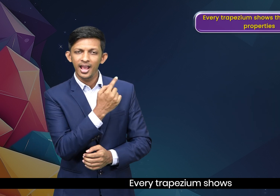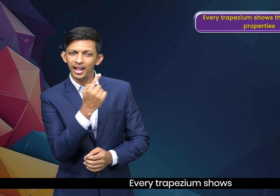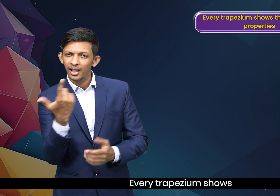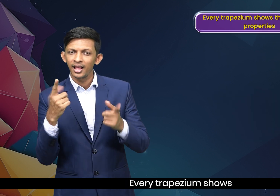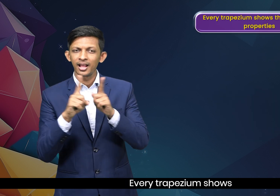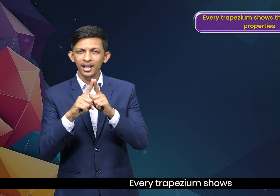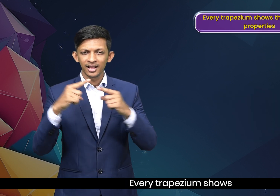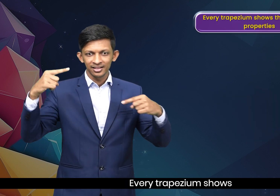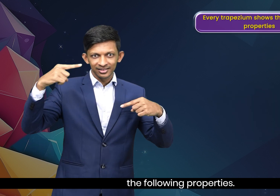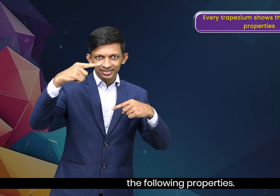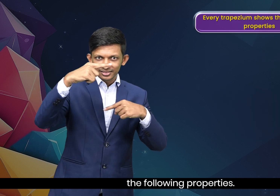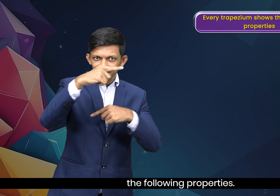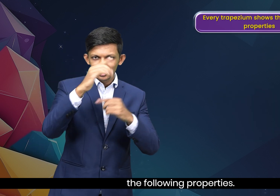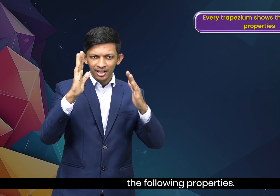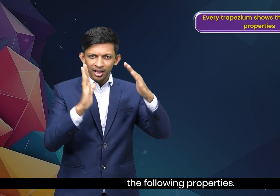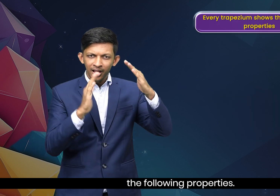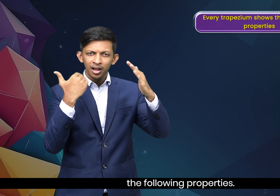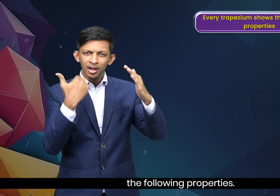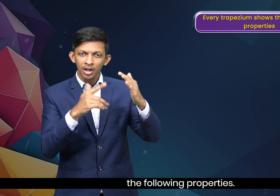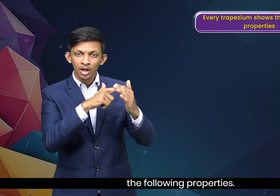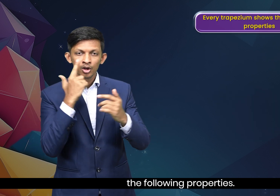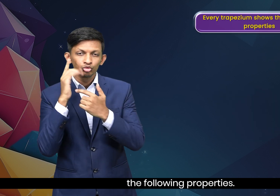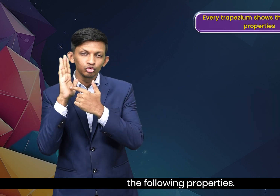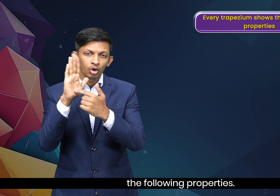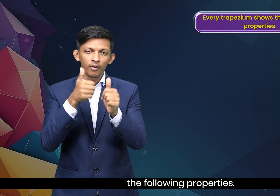Every trapezium shows the following properties.